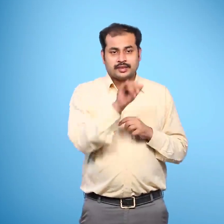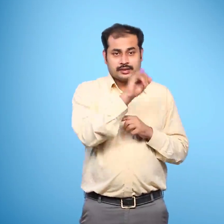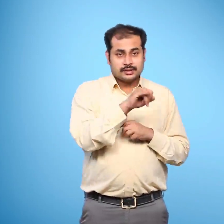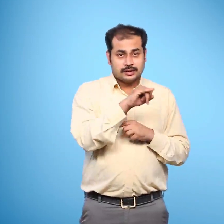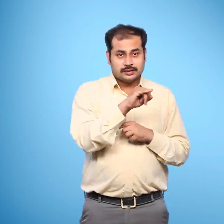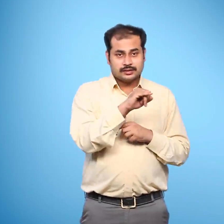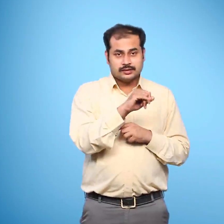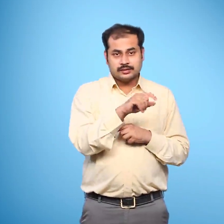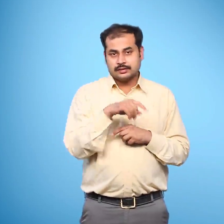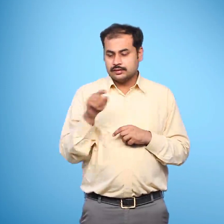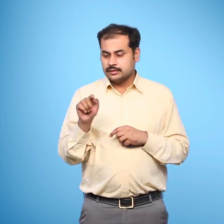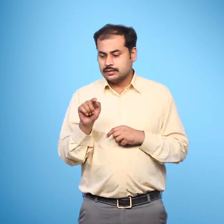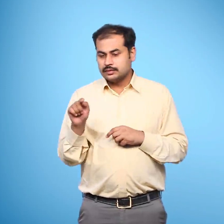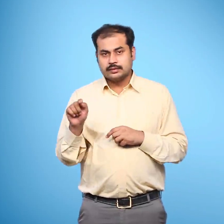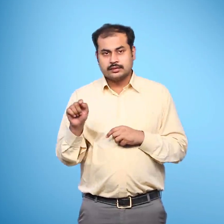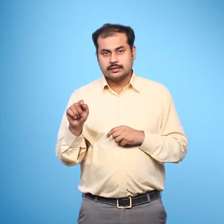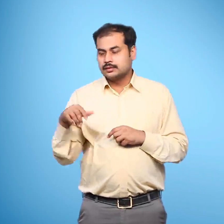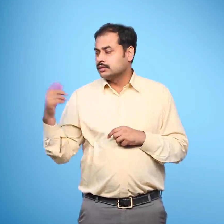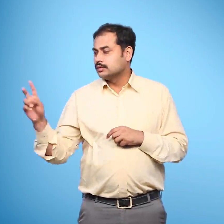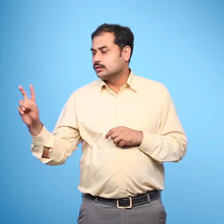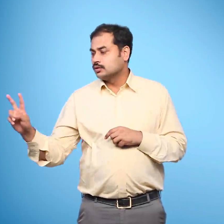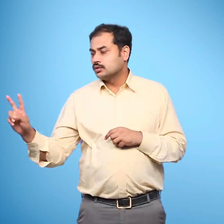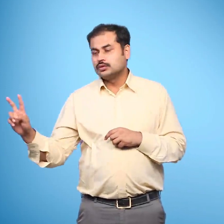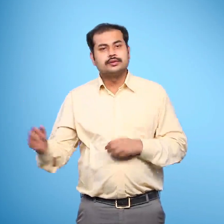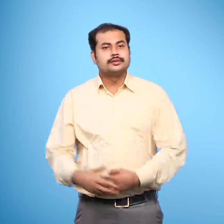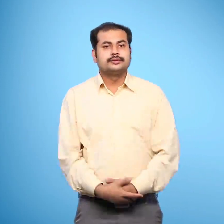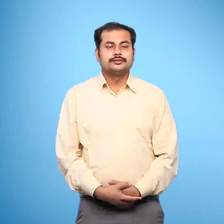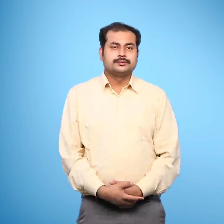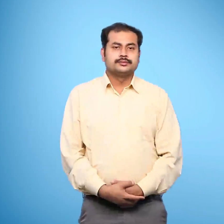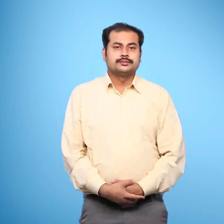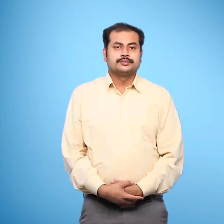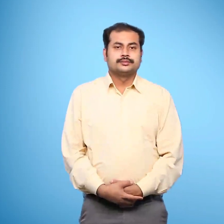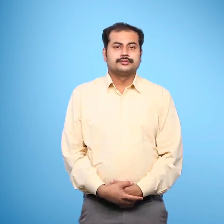6, dash and 2 on the 9 holes.